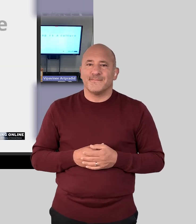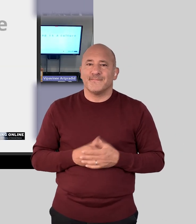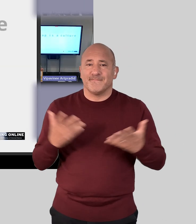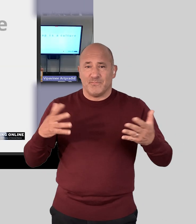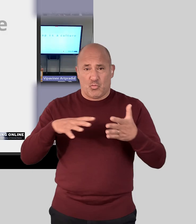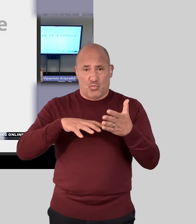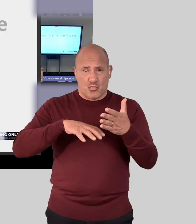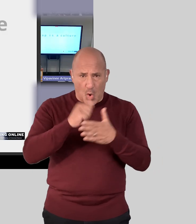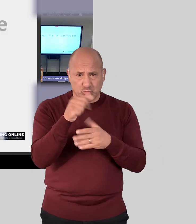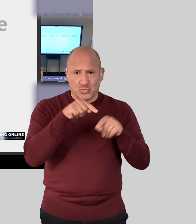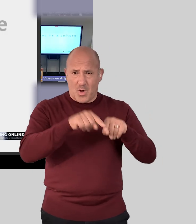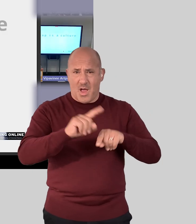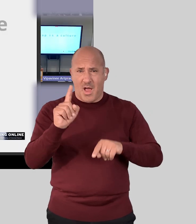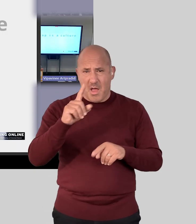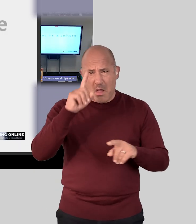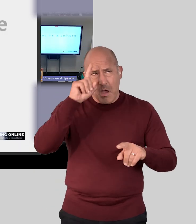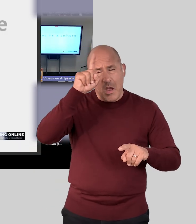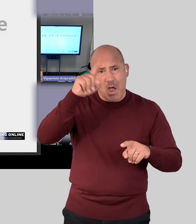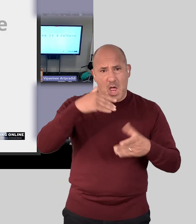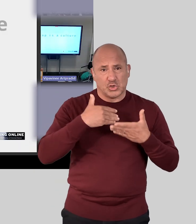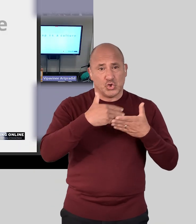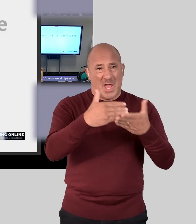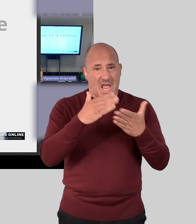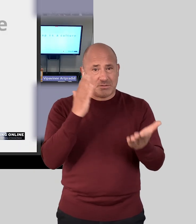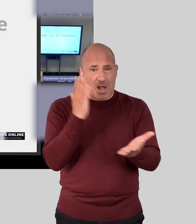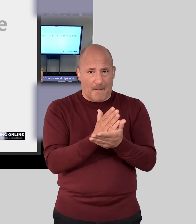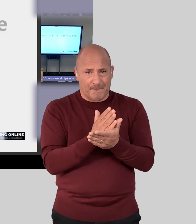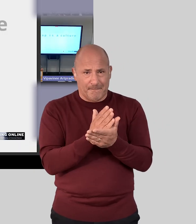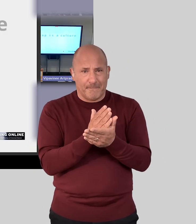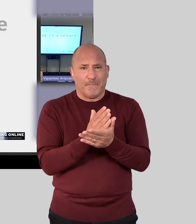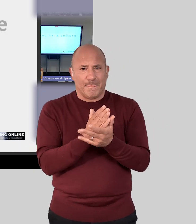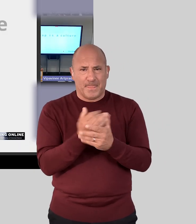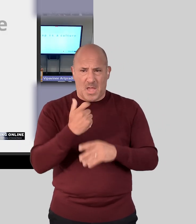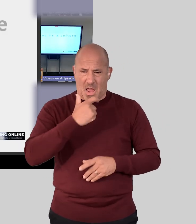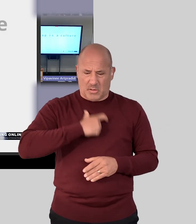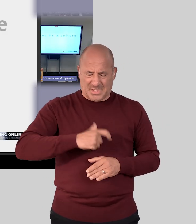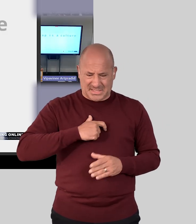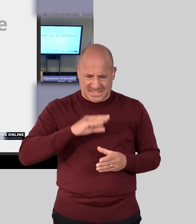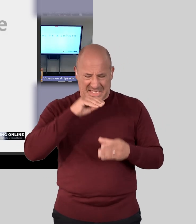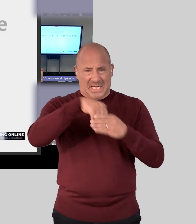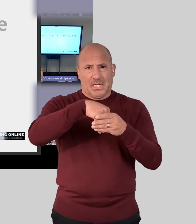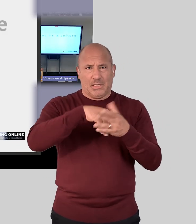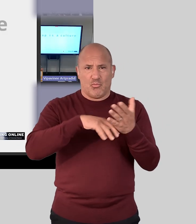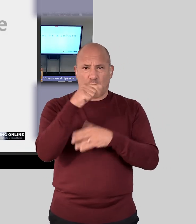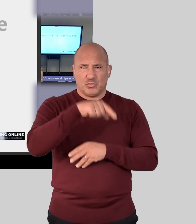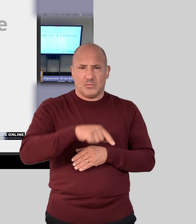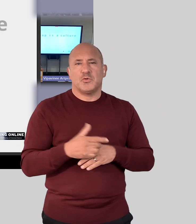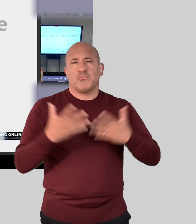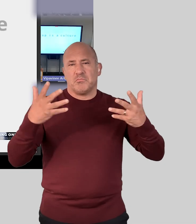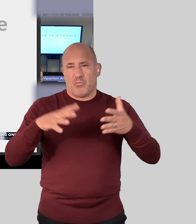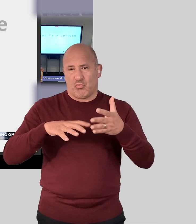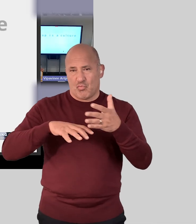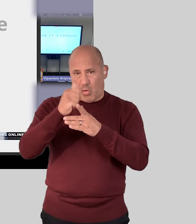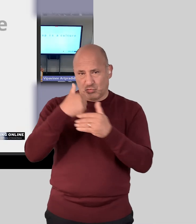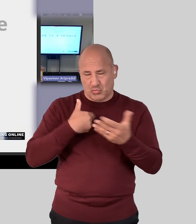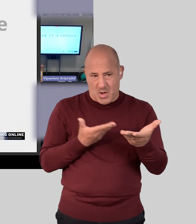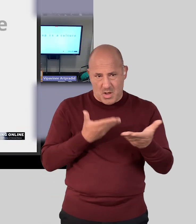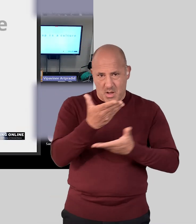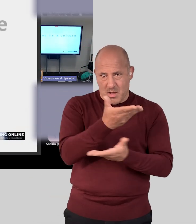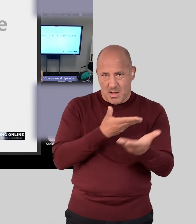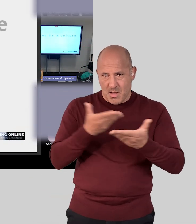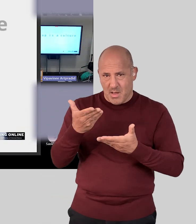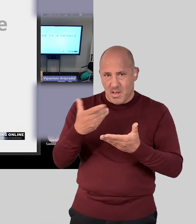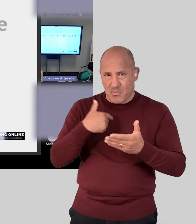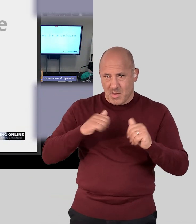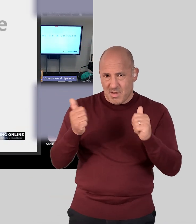Culture manages the concept of a shared reality and contours our identity. So through cultural transmission,